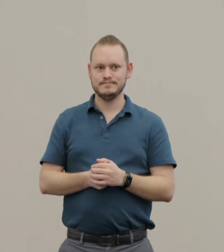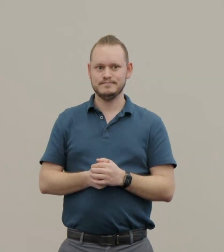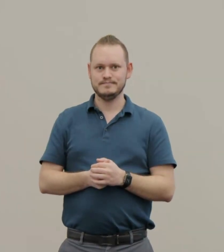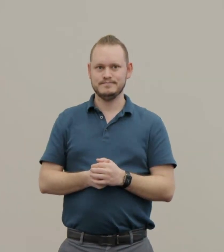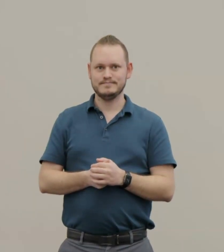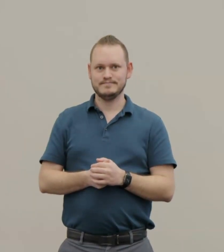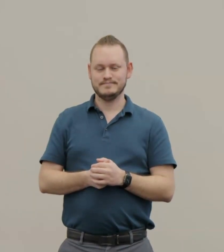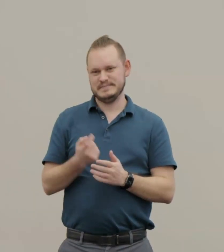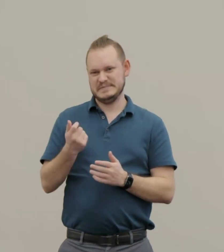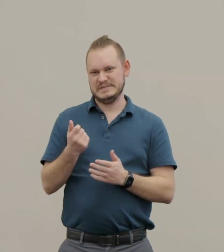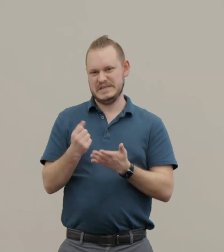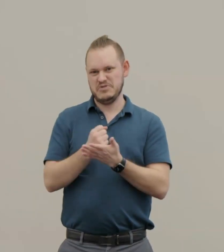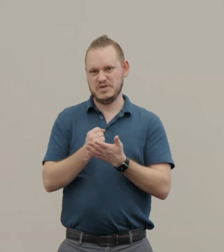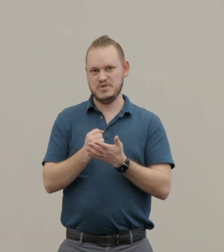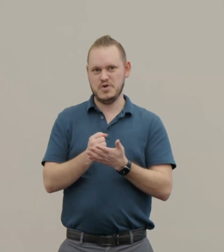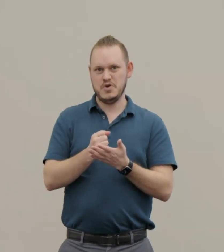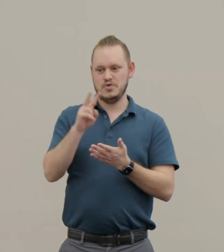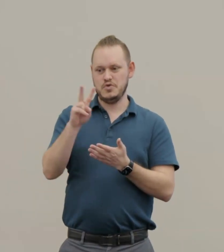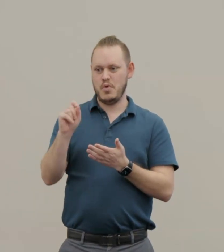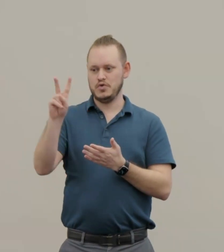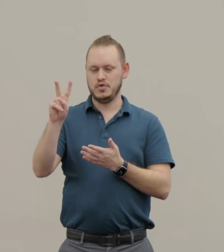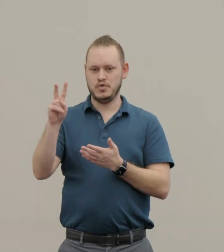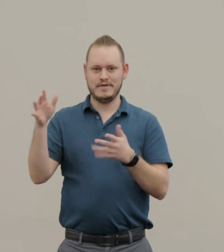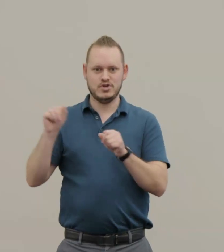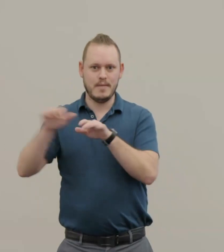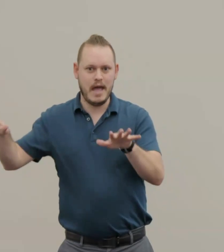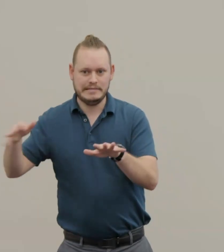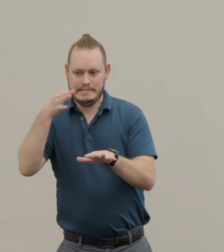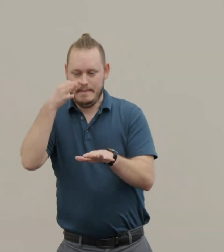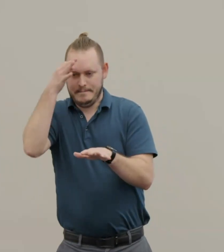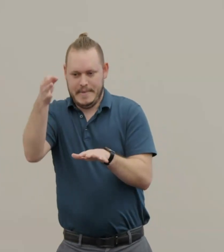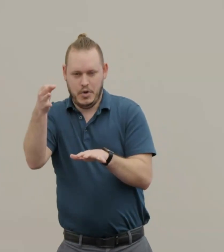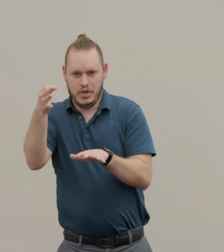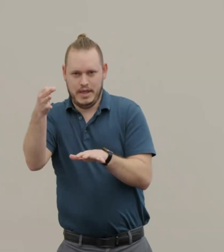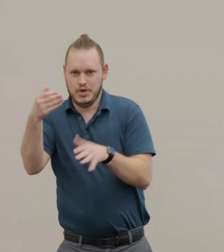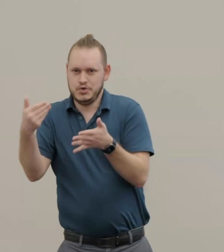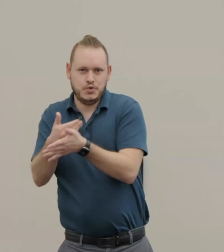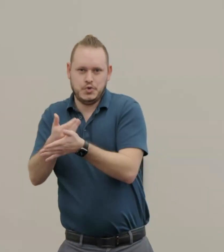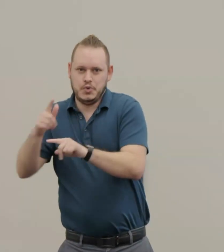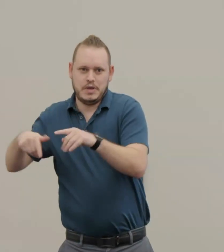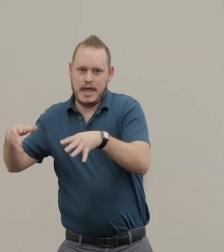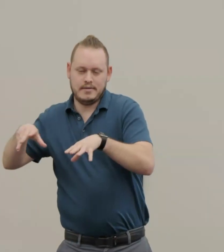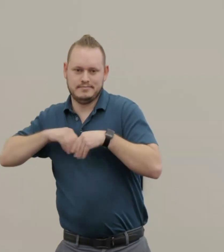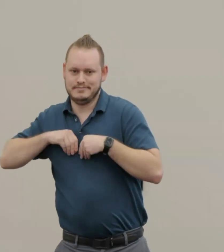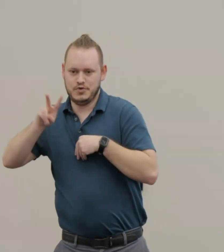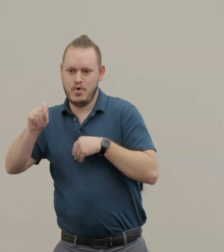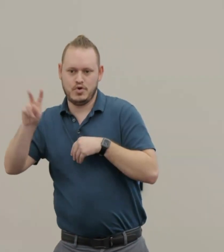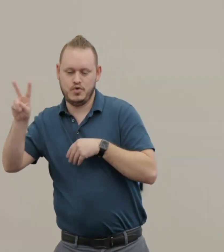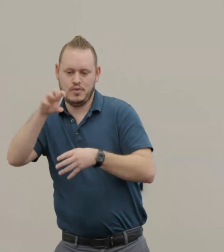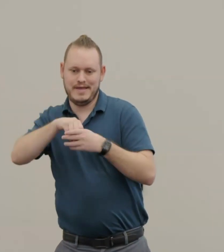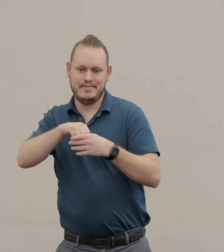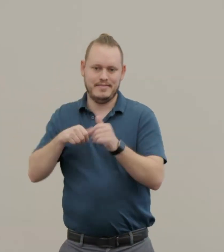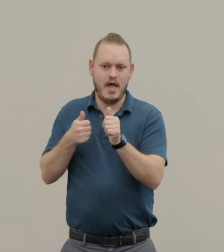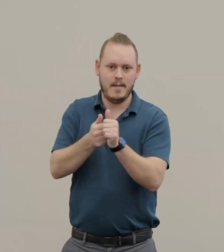a race, right? 2.2 had actually come out already, but just barely, and it was kind of too new at that point to incorporate into the Title